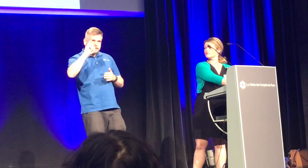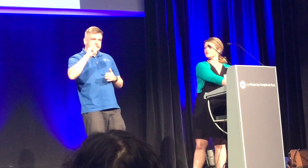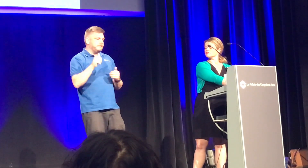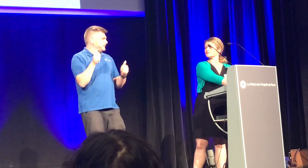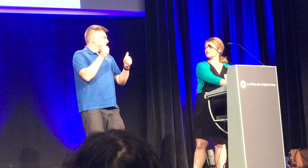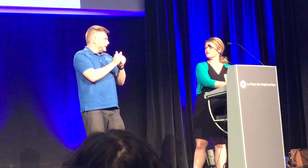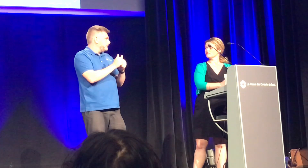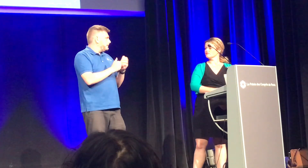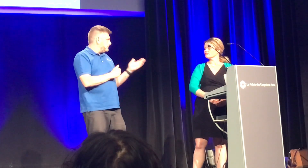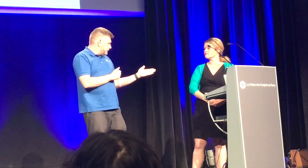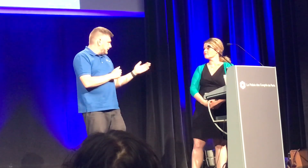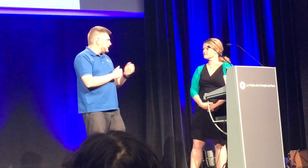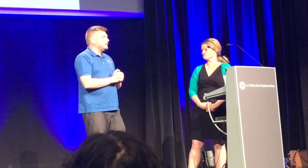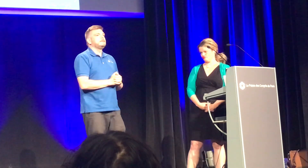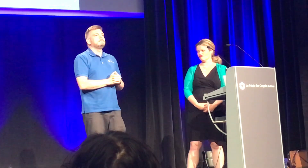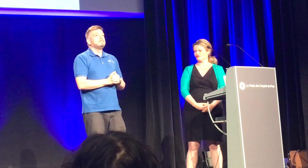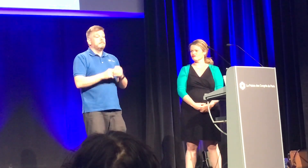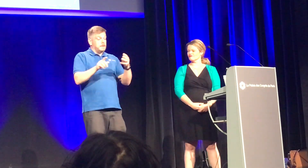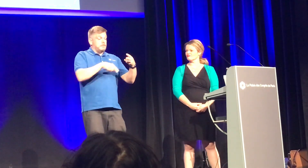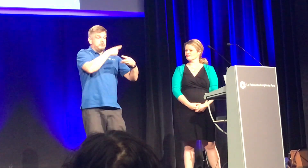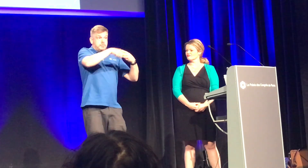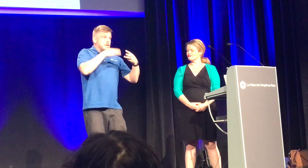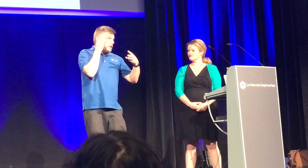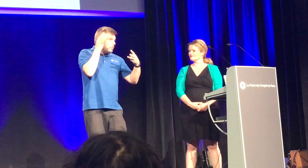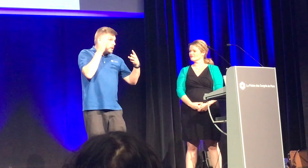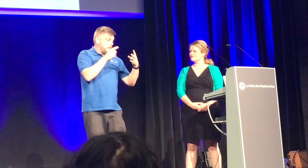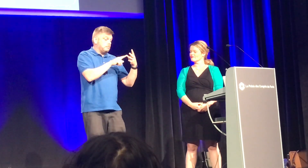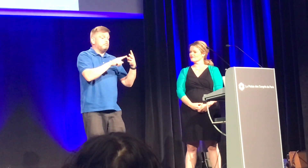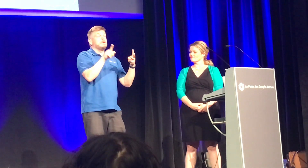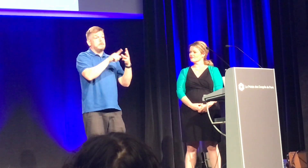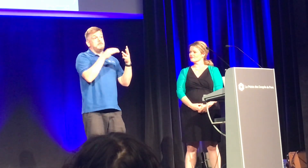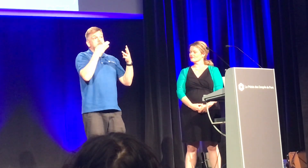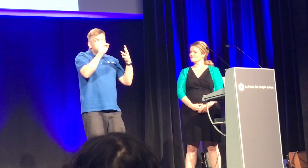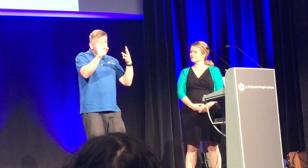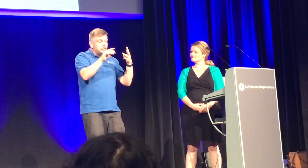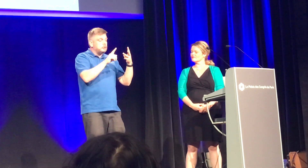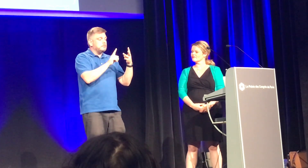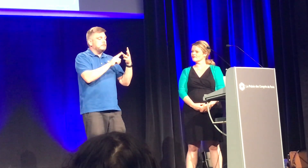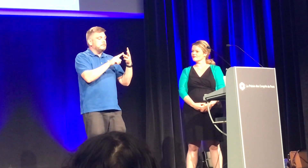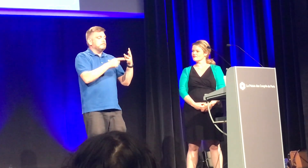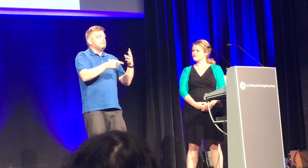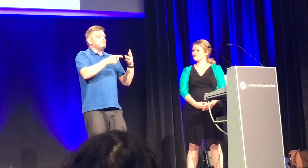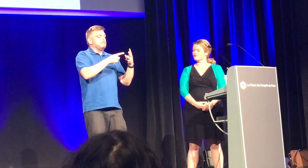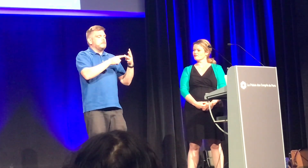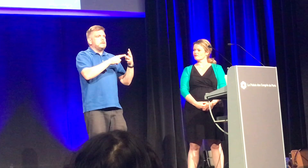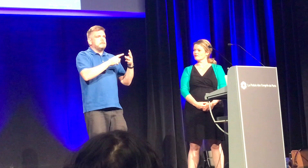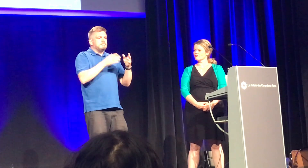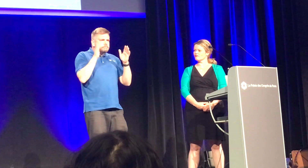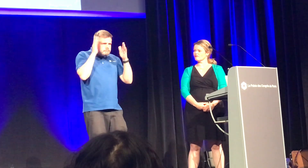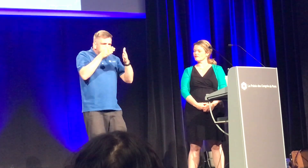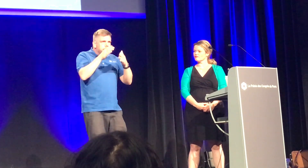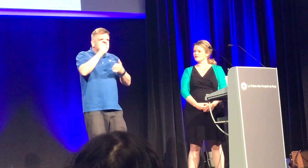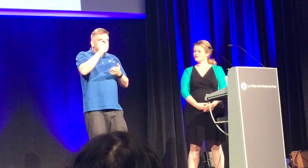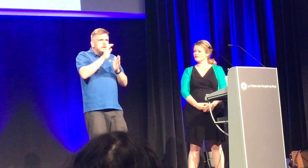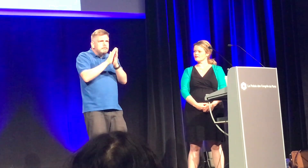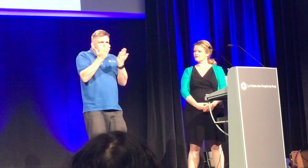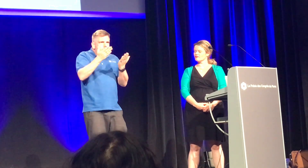Media PI, and I'm from Signfuse. And the three hearing partners are from